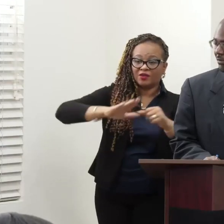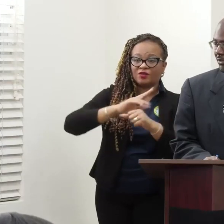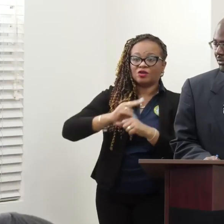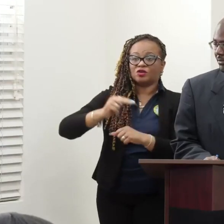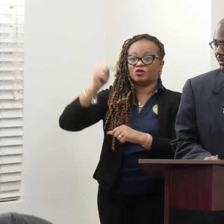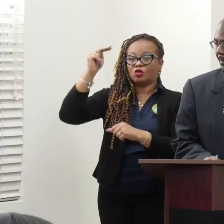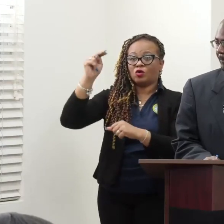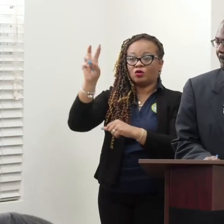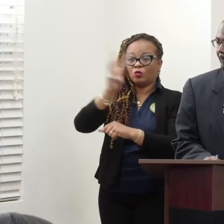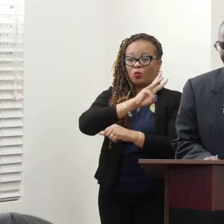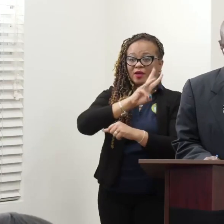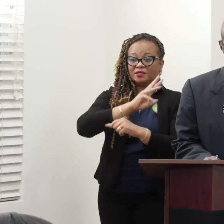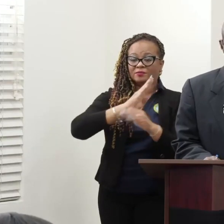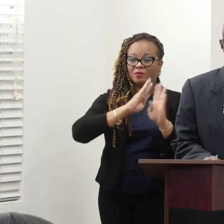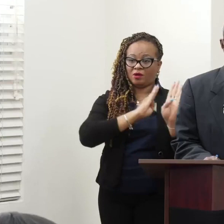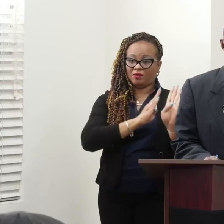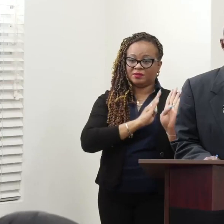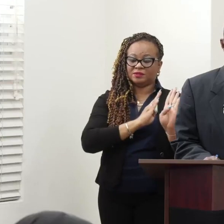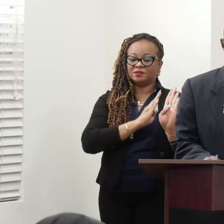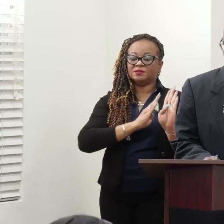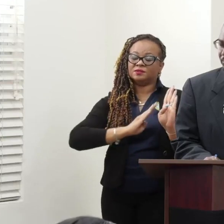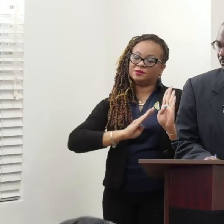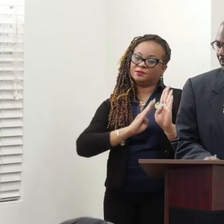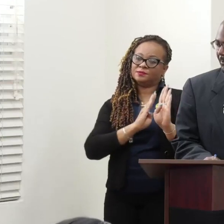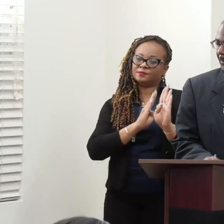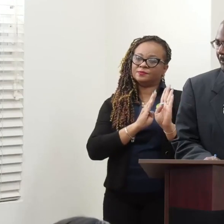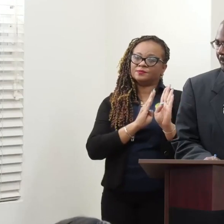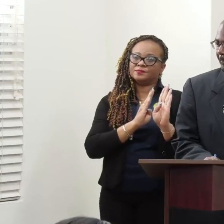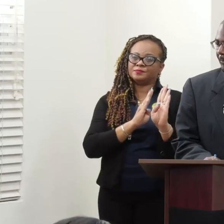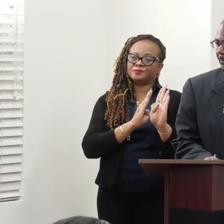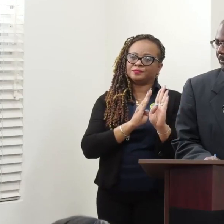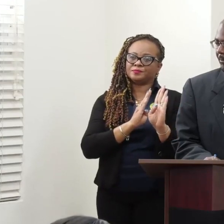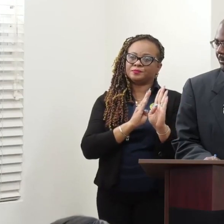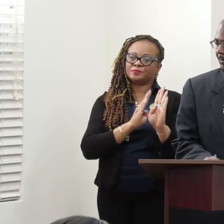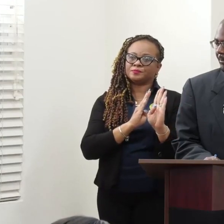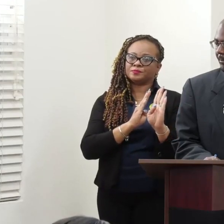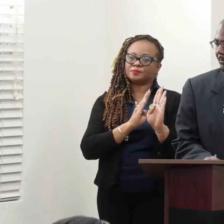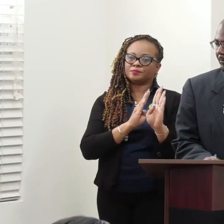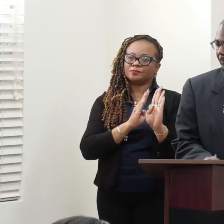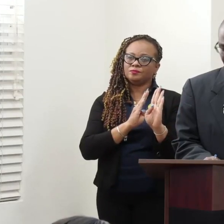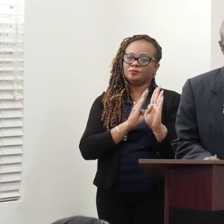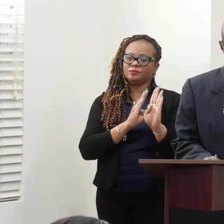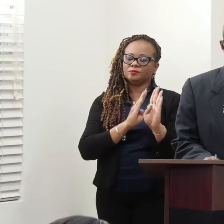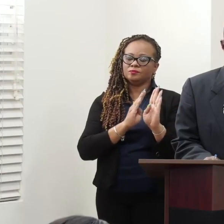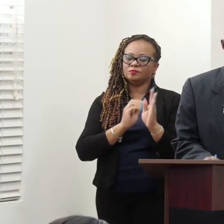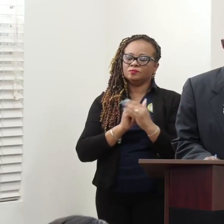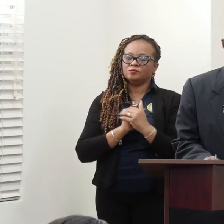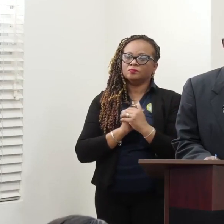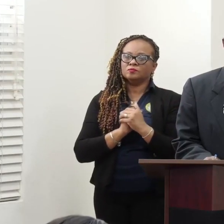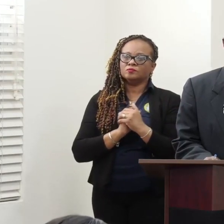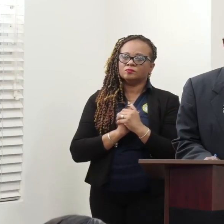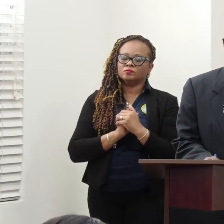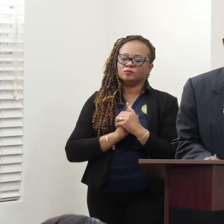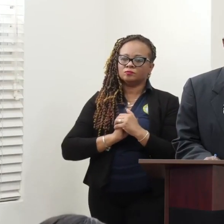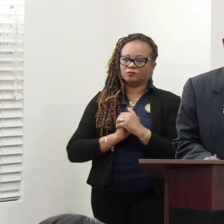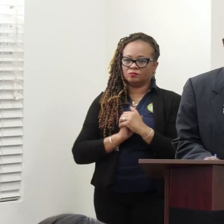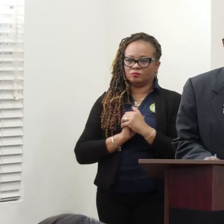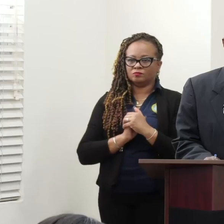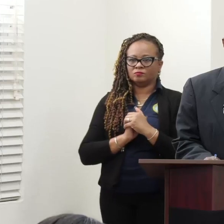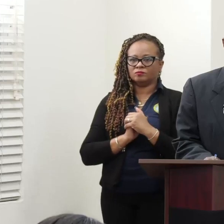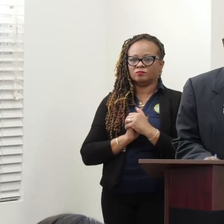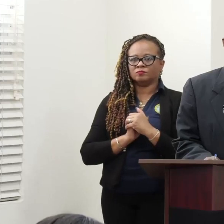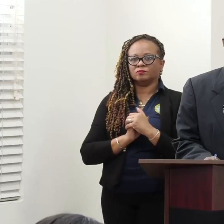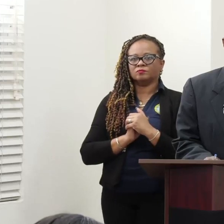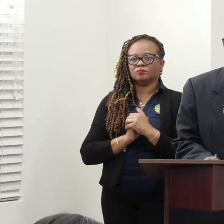northwest Bahamas. Dans les îles avec Freeport avec Abaco, il y a bien éliation